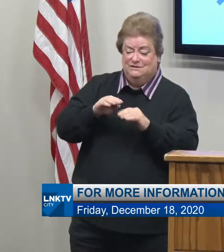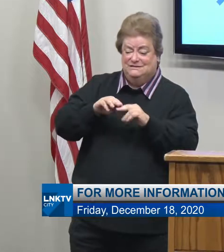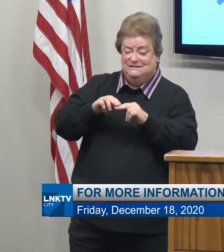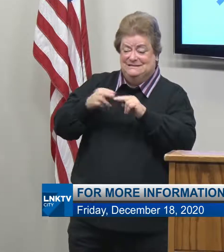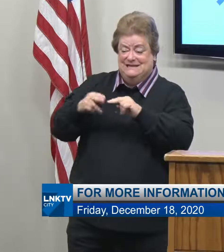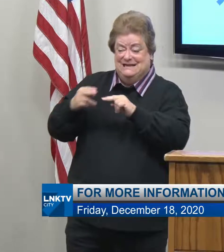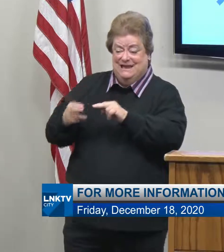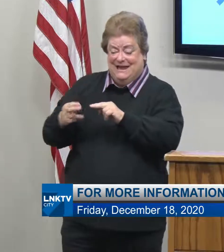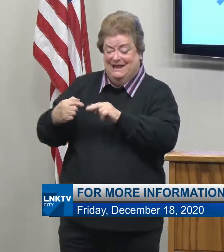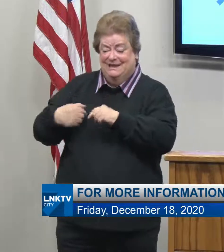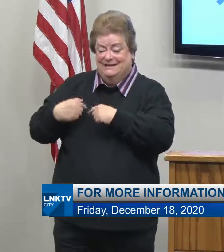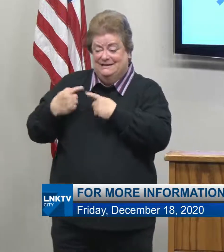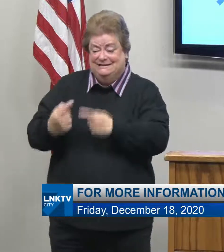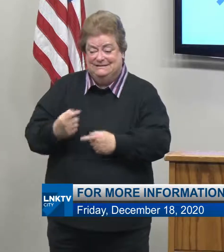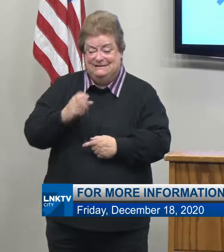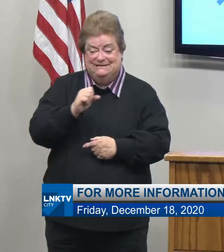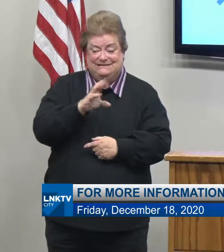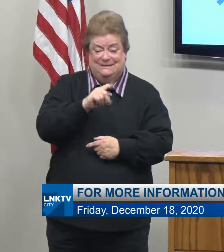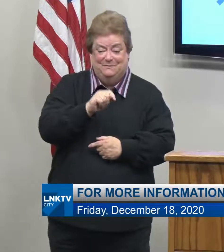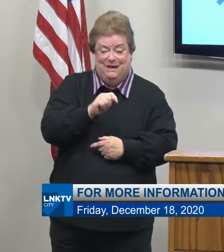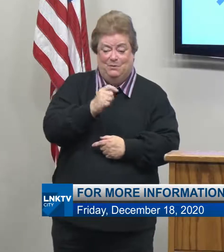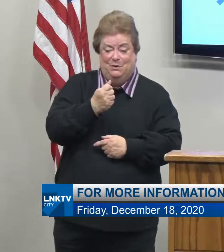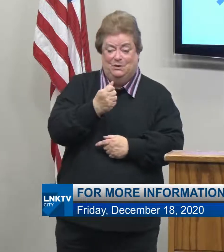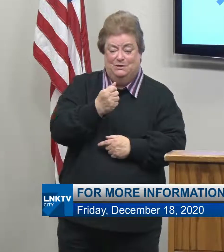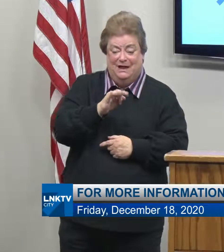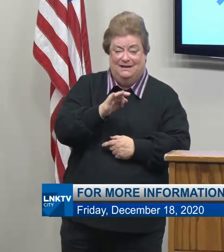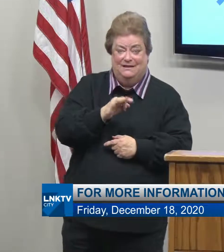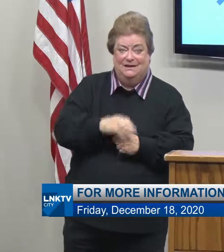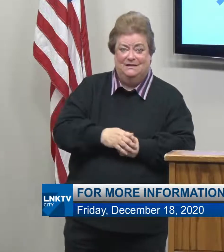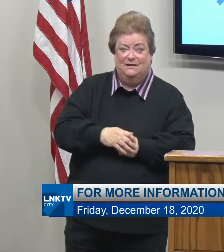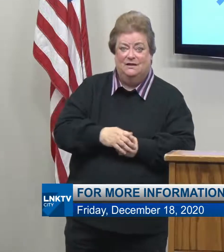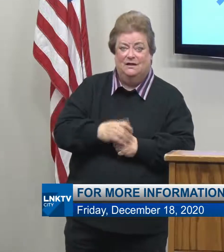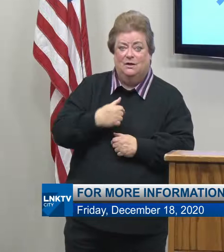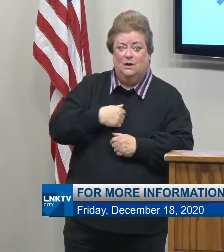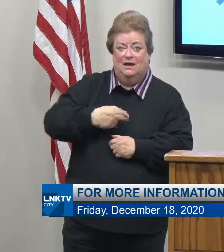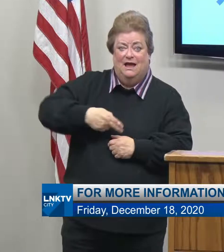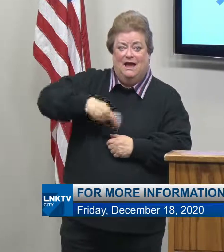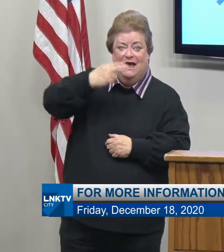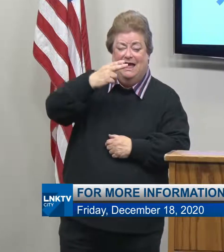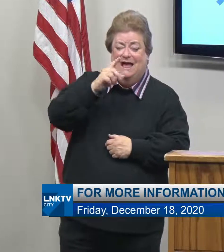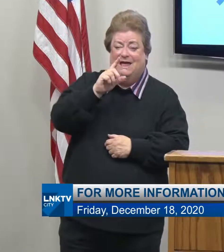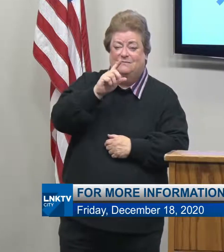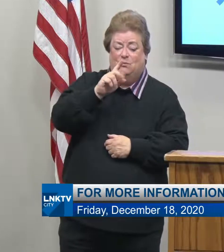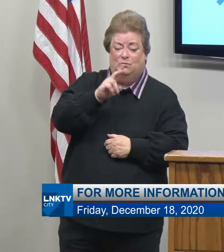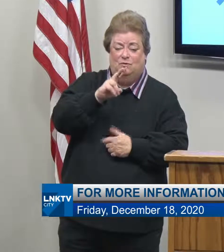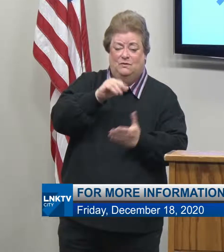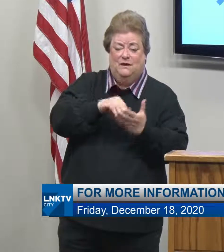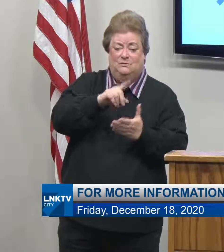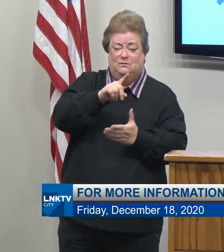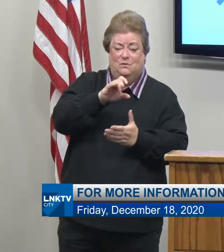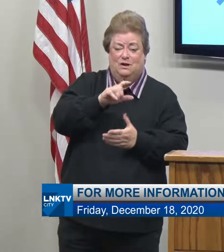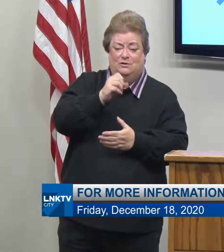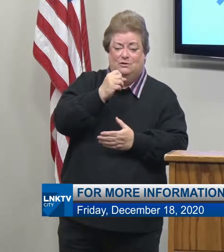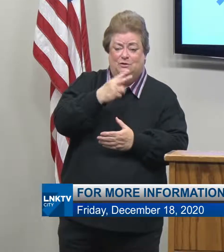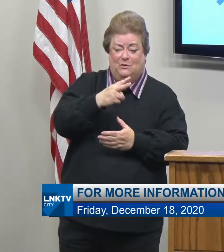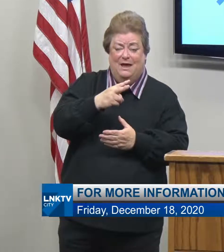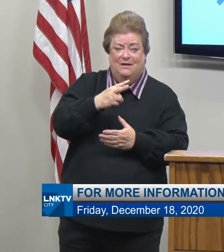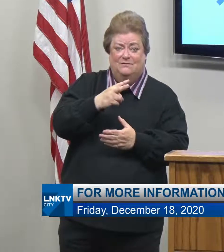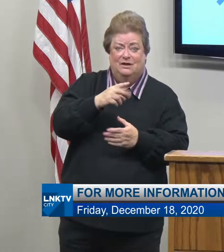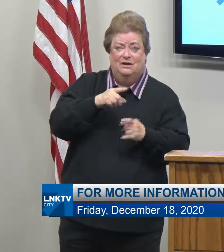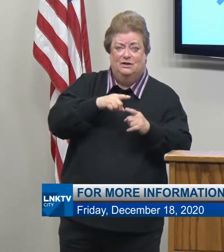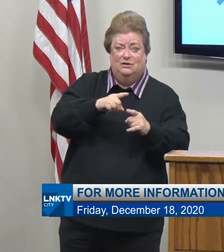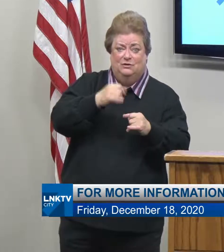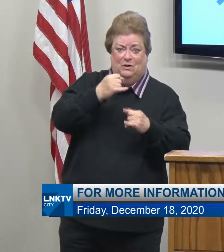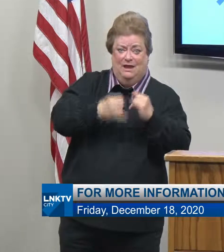since the week ending September 19. We've gone from an all-time high of 2,112 cases the week